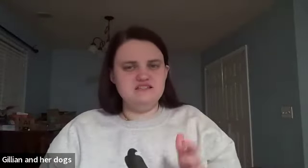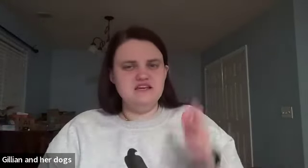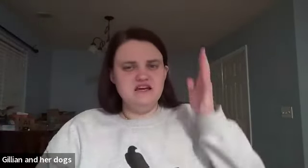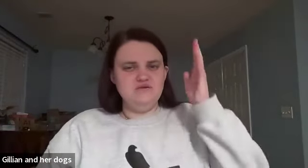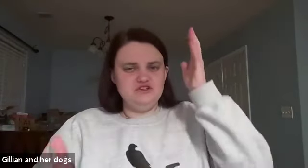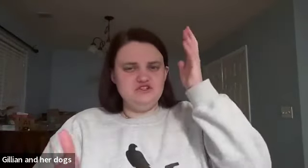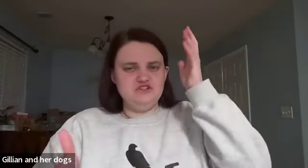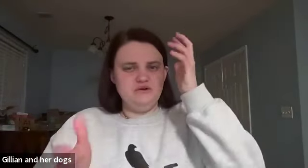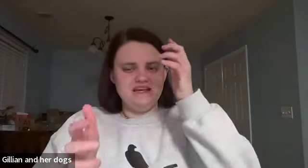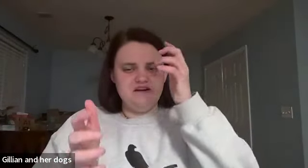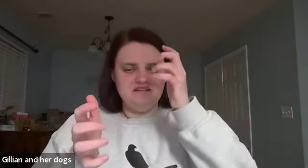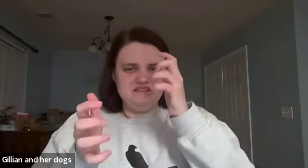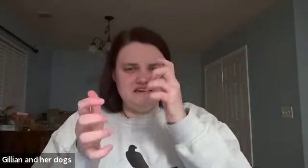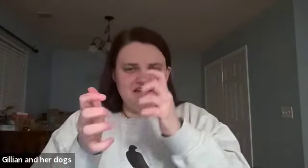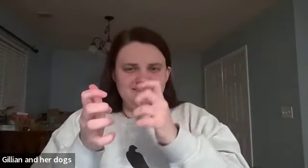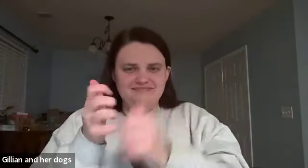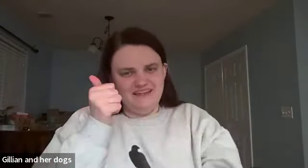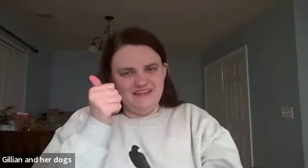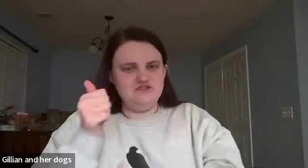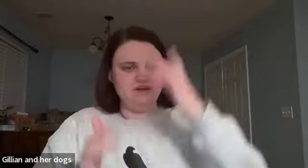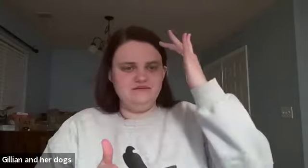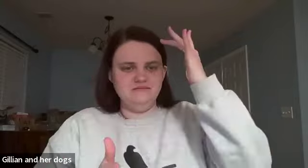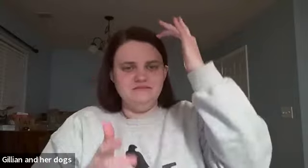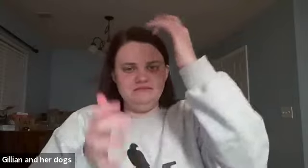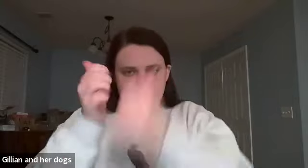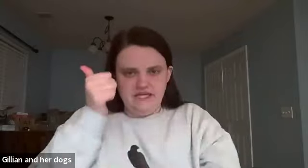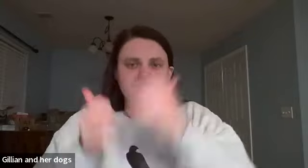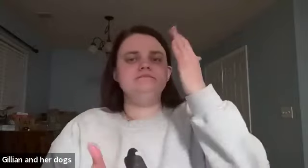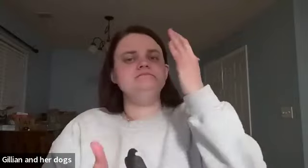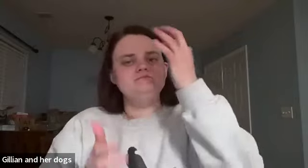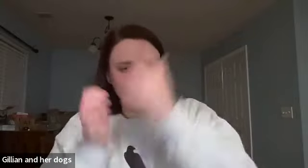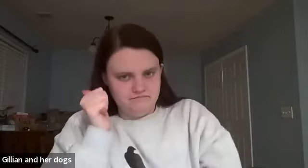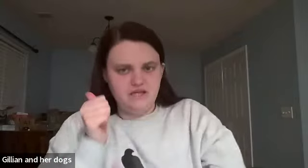because when you slow it down, it's like, it looks weird. Mean, mean.